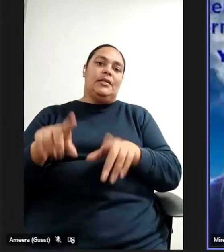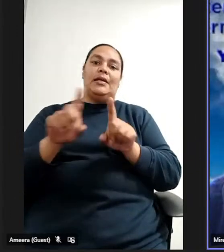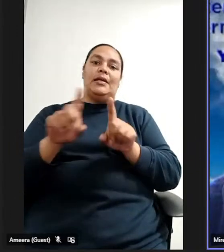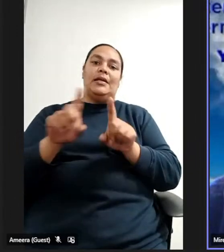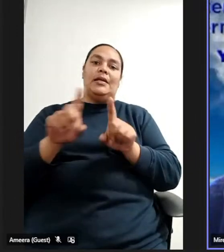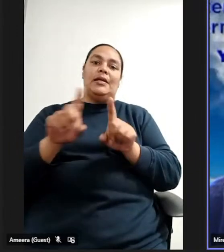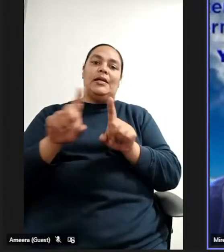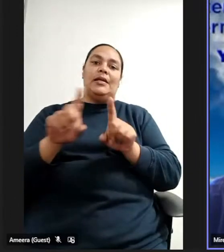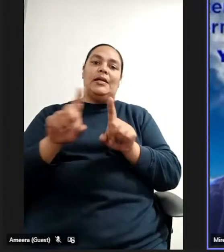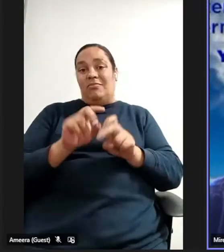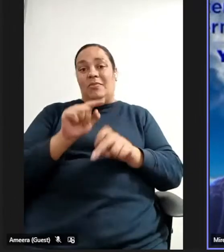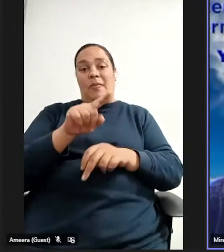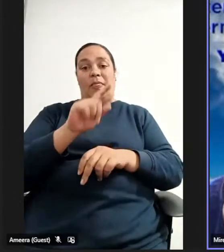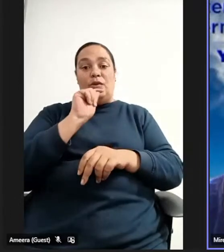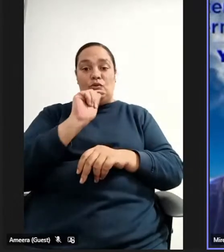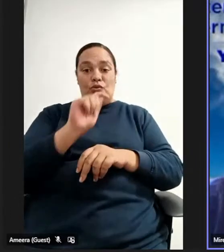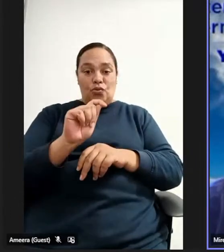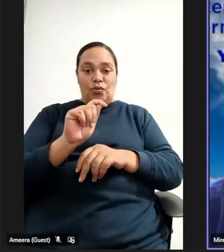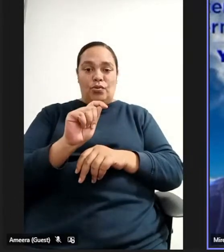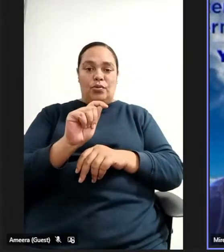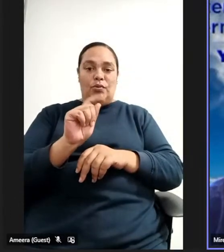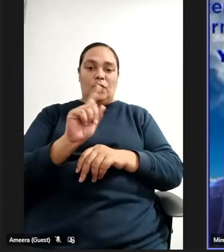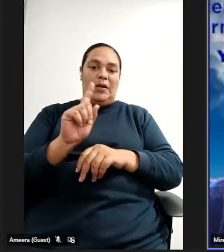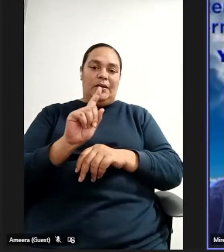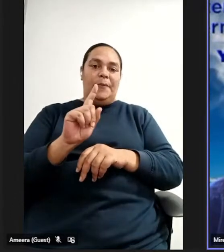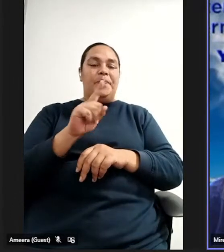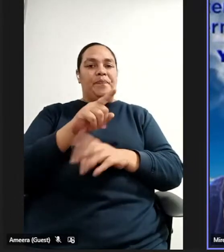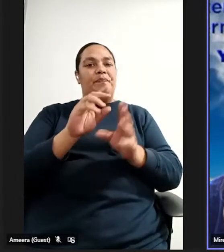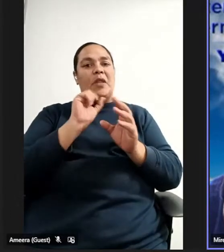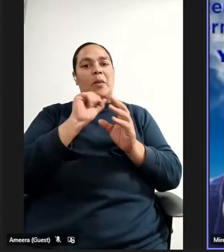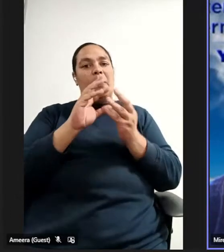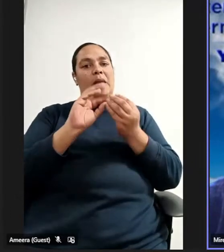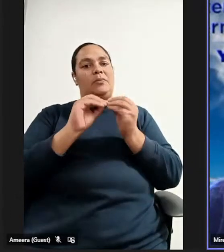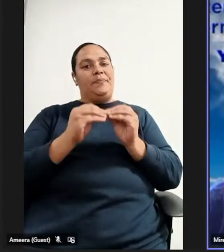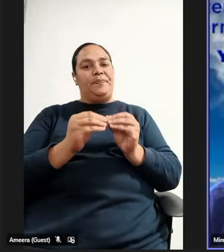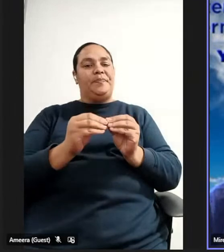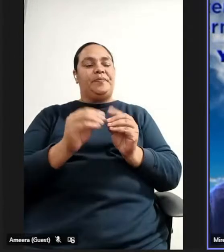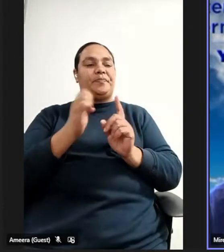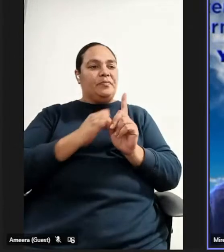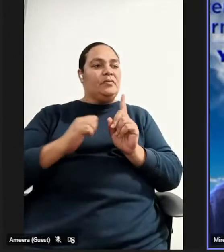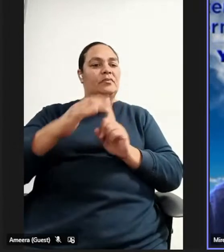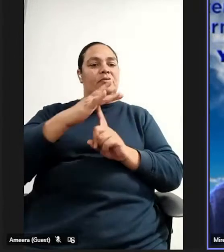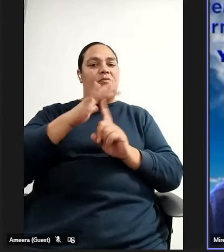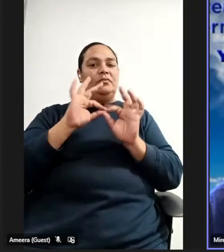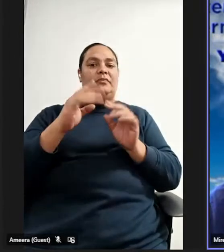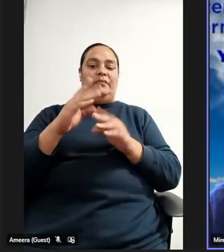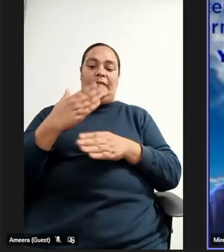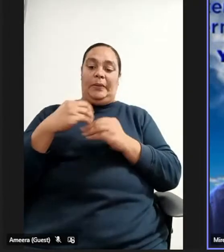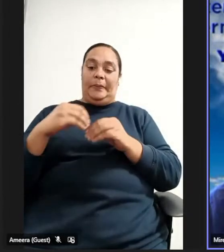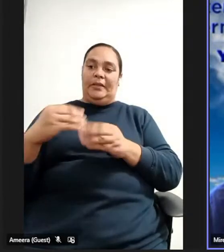is what creates the enabling environment for businesses to be able to thrive.